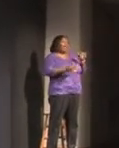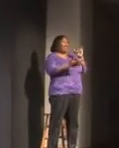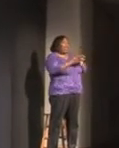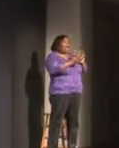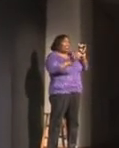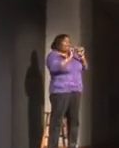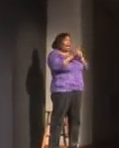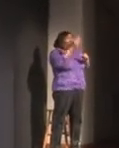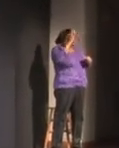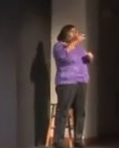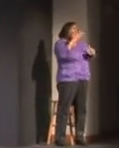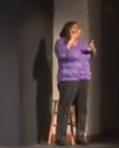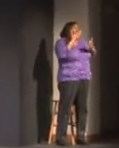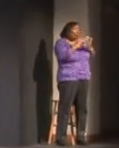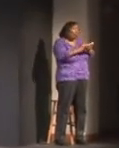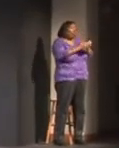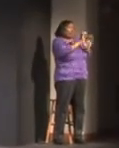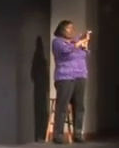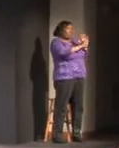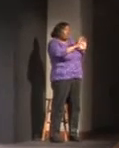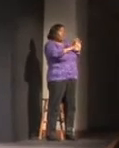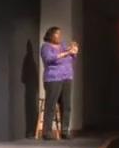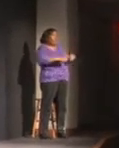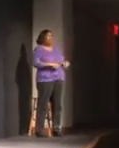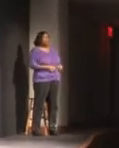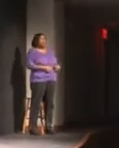know how to be a good sample.